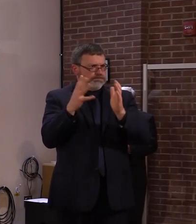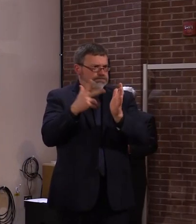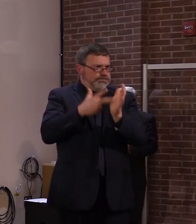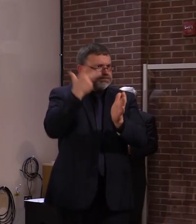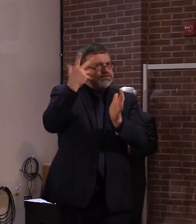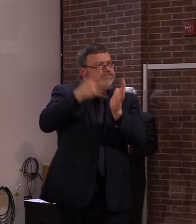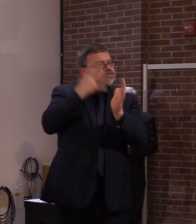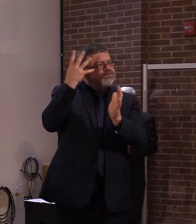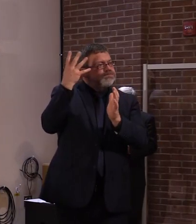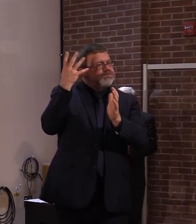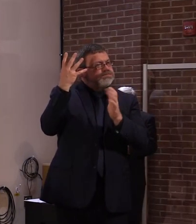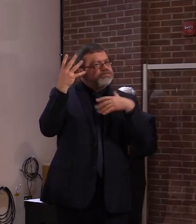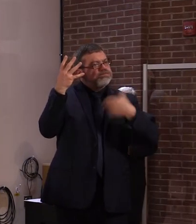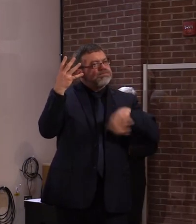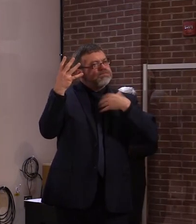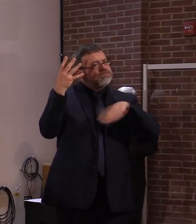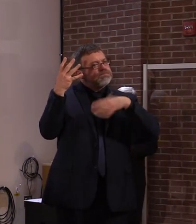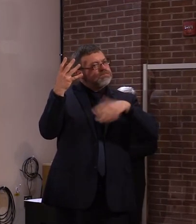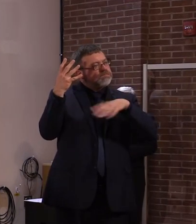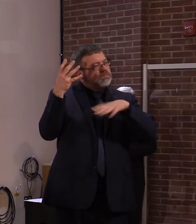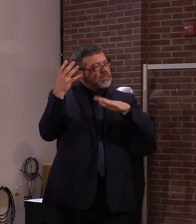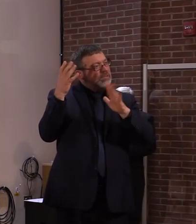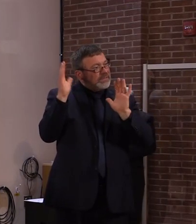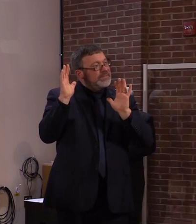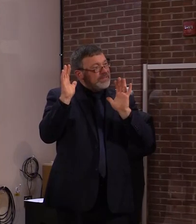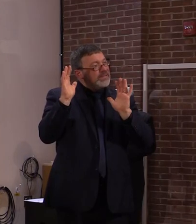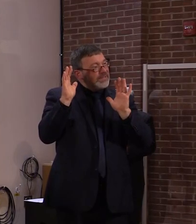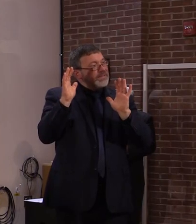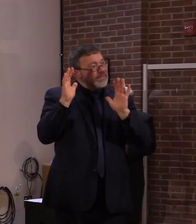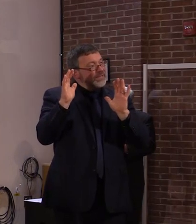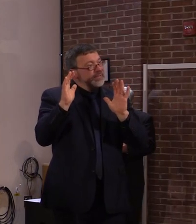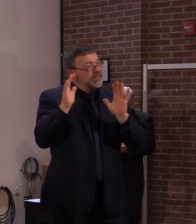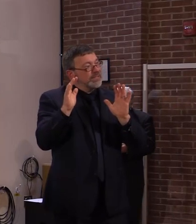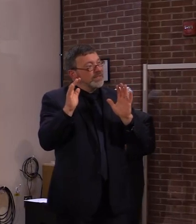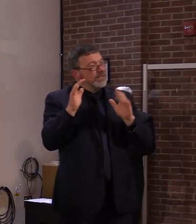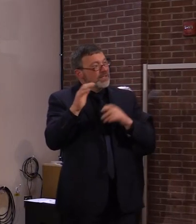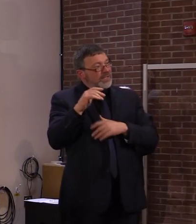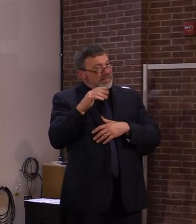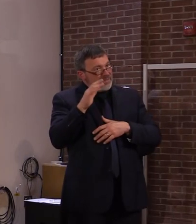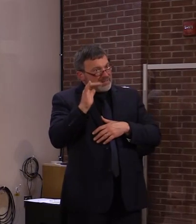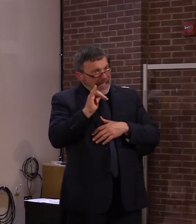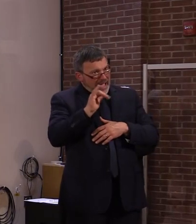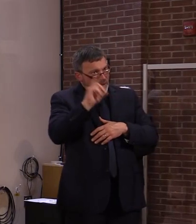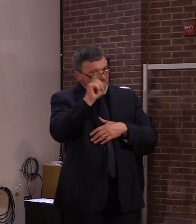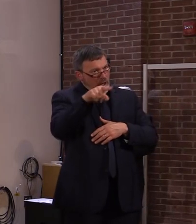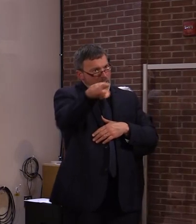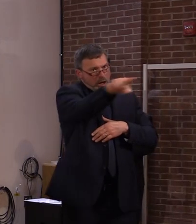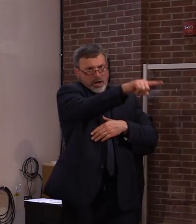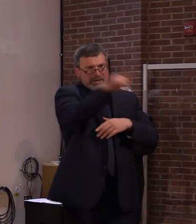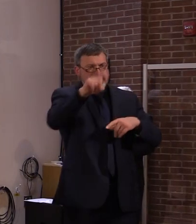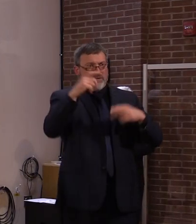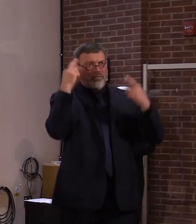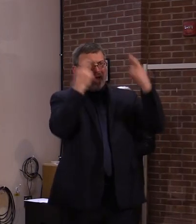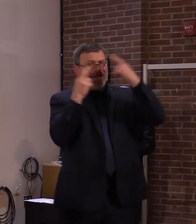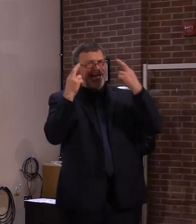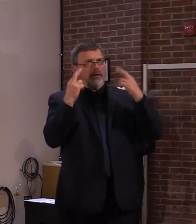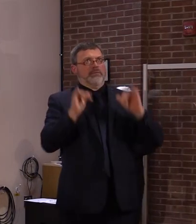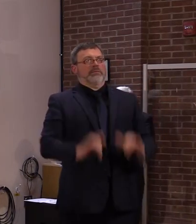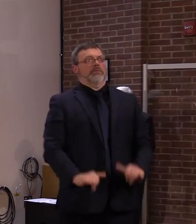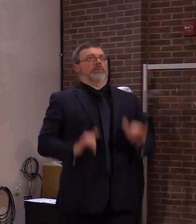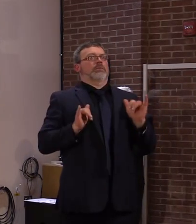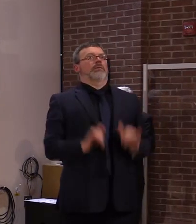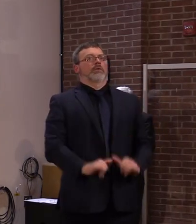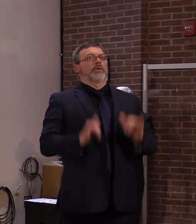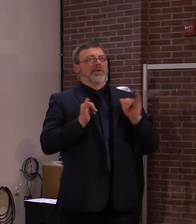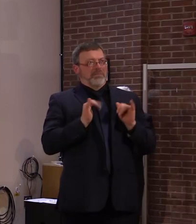that, first of all, they should get vaccinated. That would help. But at the same time,